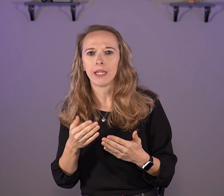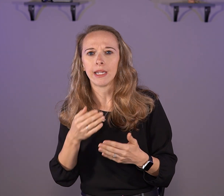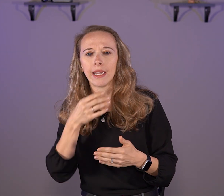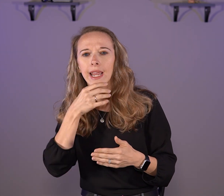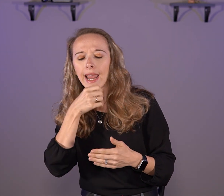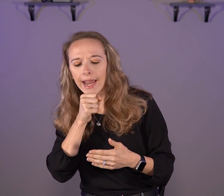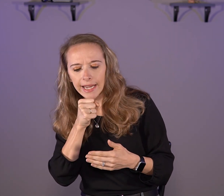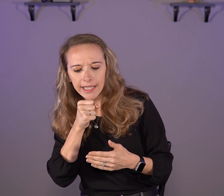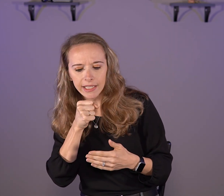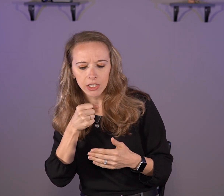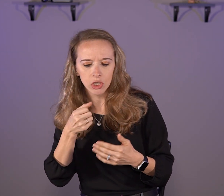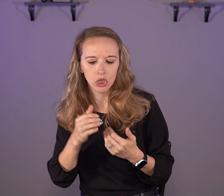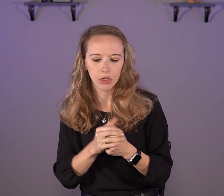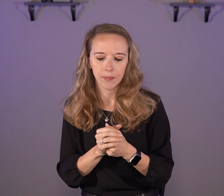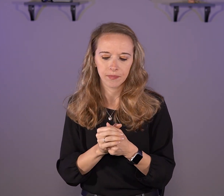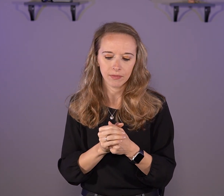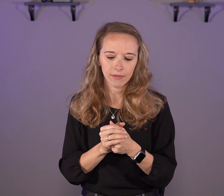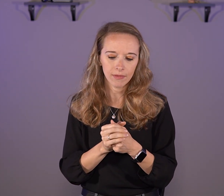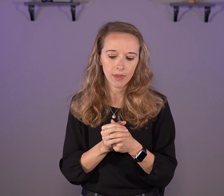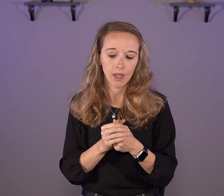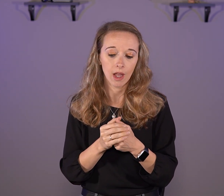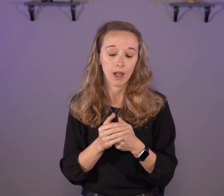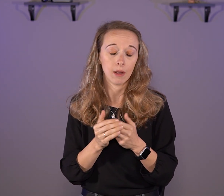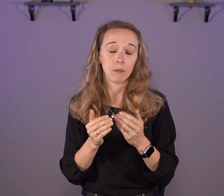Maybe age?